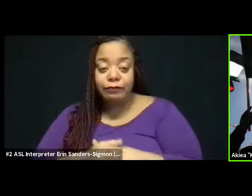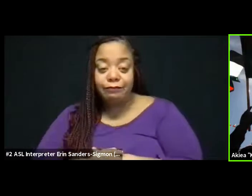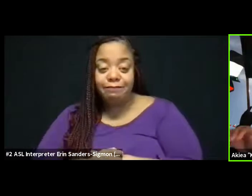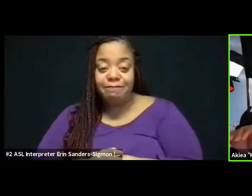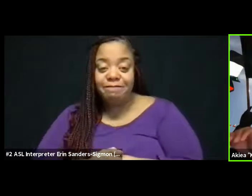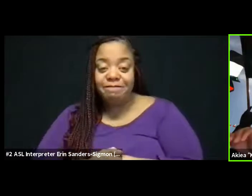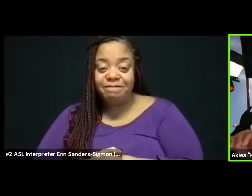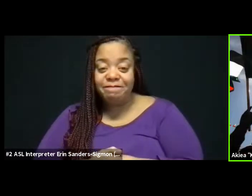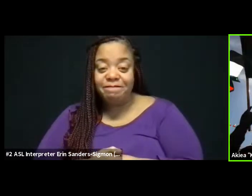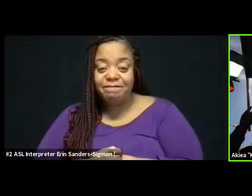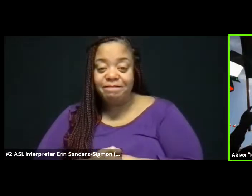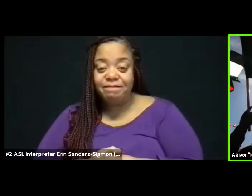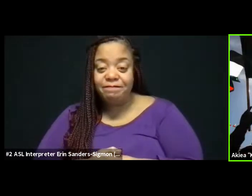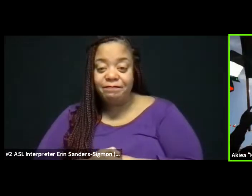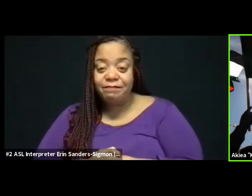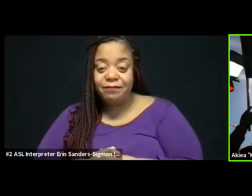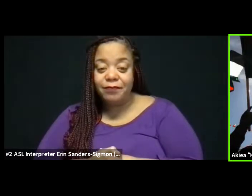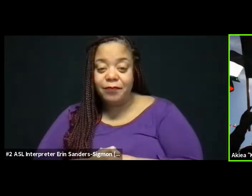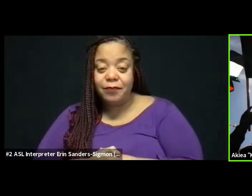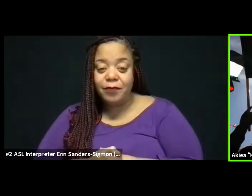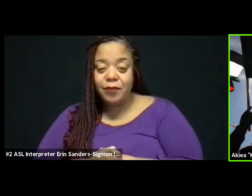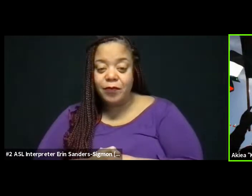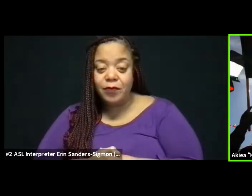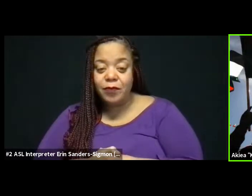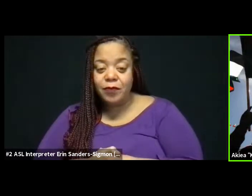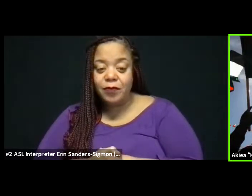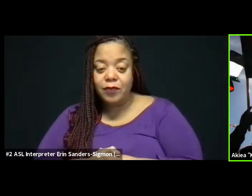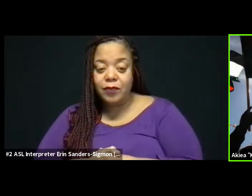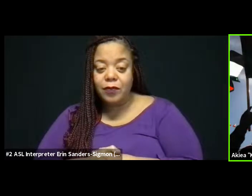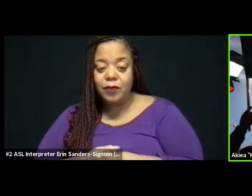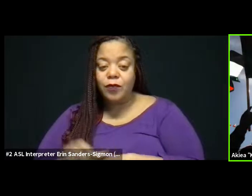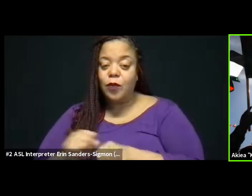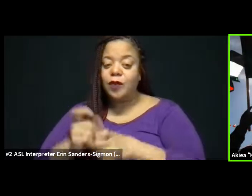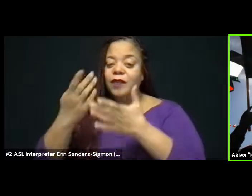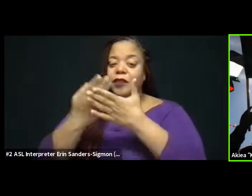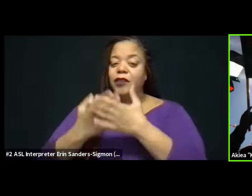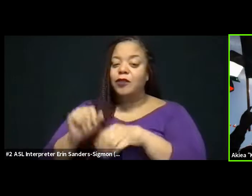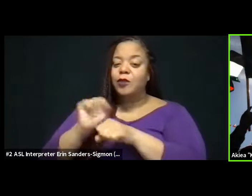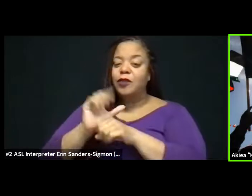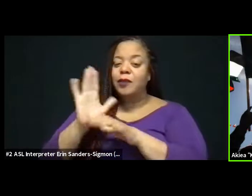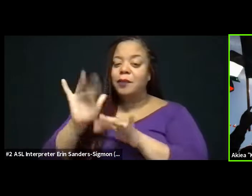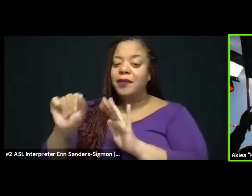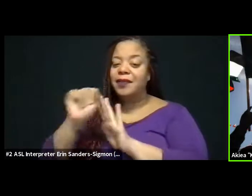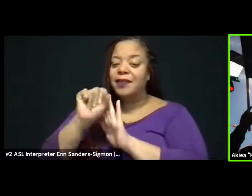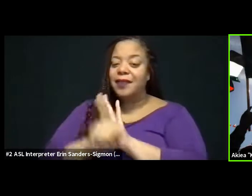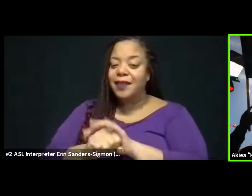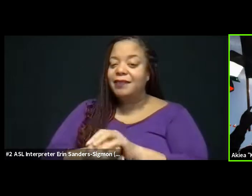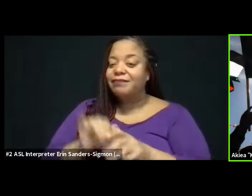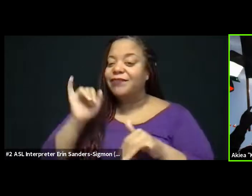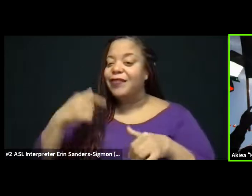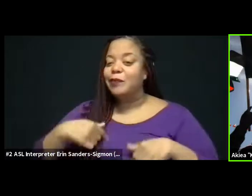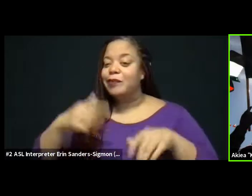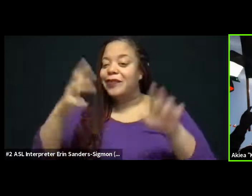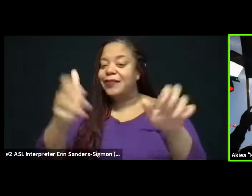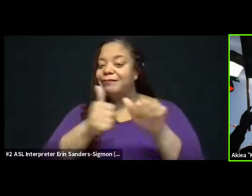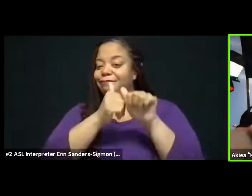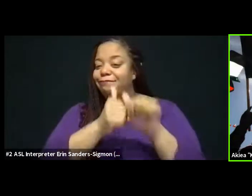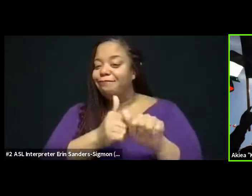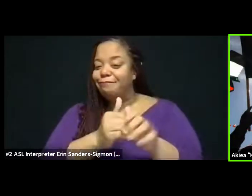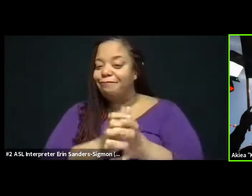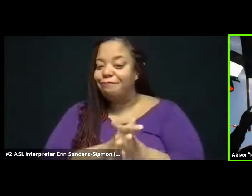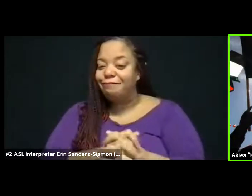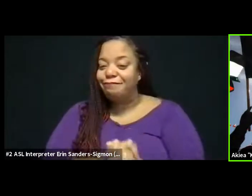what? I don't agree with this. I'm gonna slow down because I don't want this to happen to me, right? That doesn't mean that this person speeding